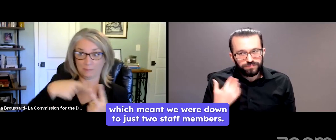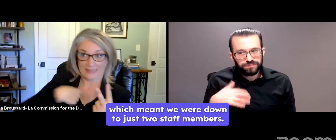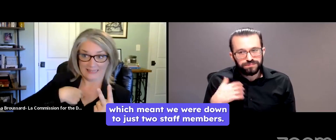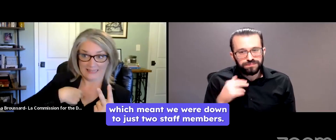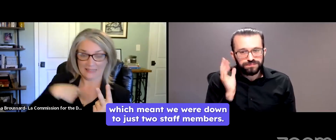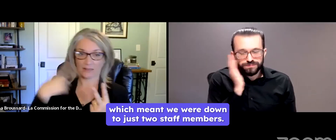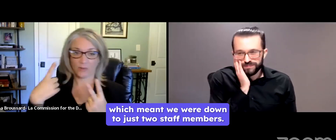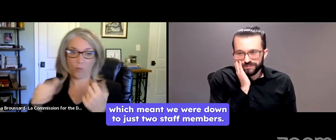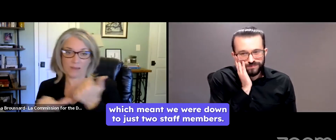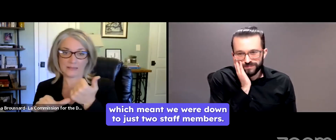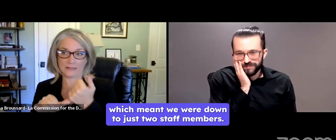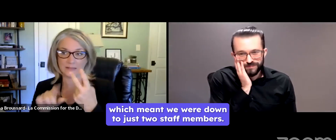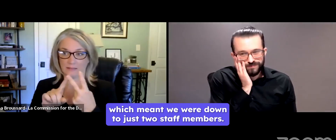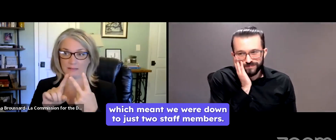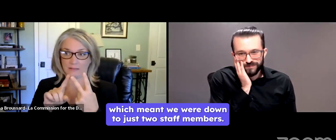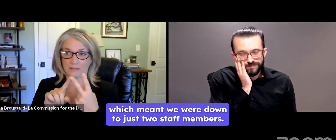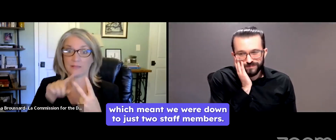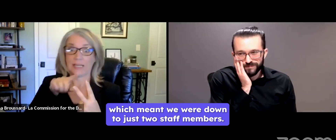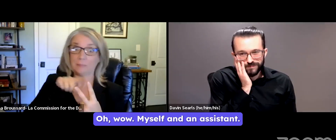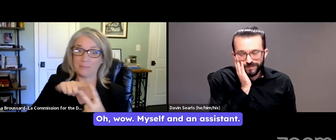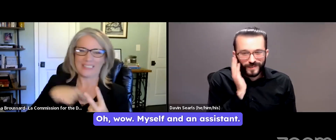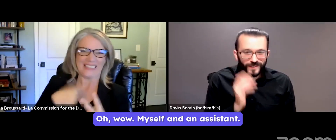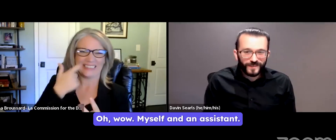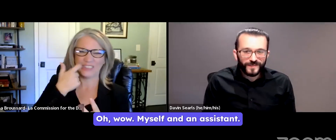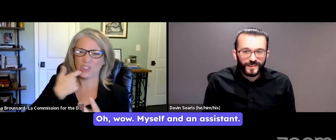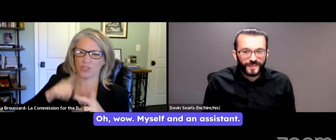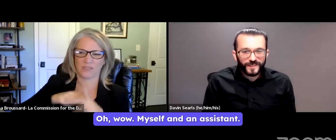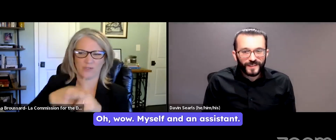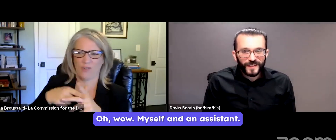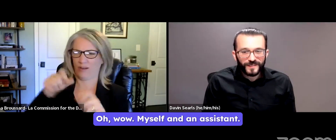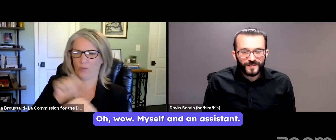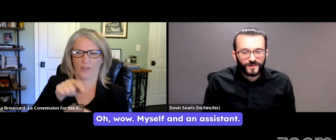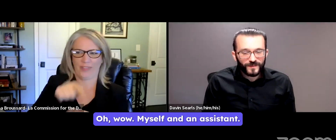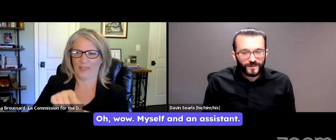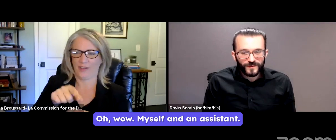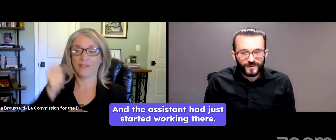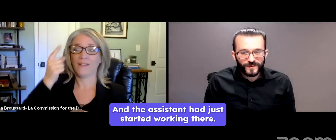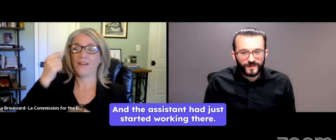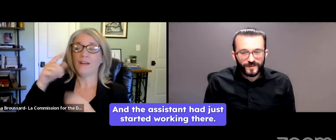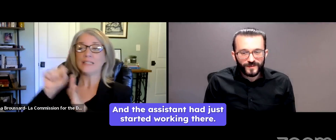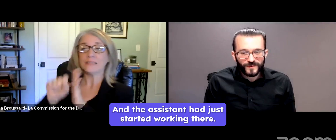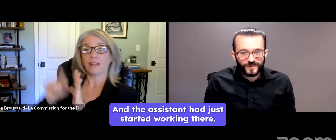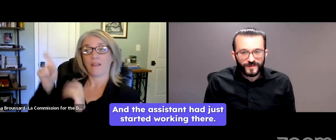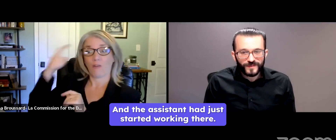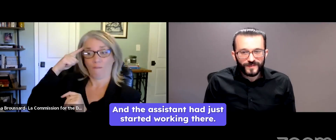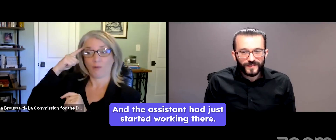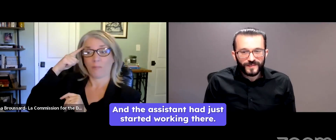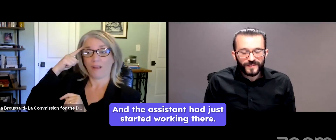we were down to just two staff members, Oh, wow. myself and an assistant. And the assistant had just started